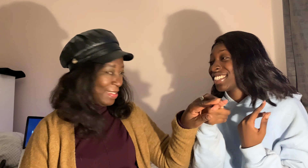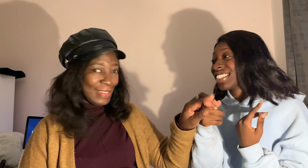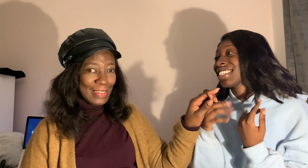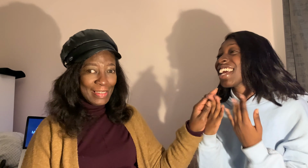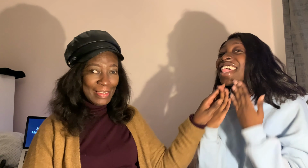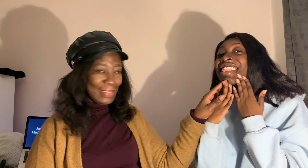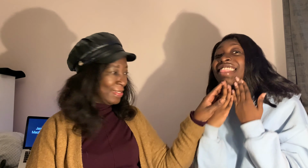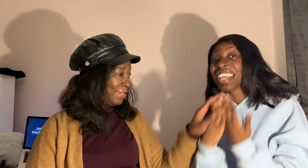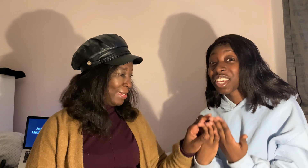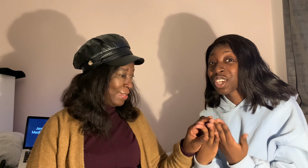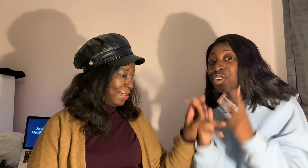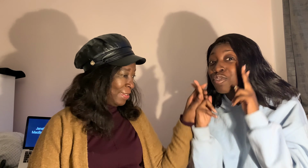which